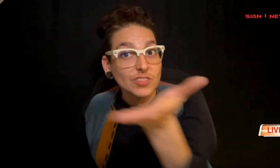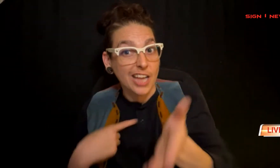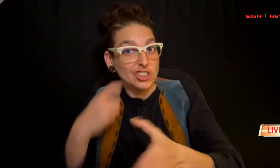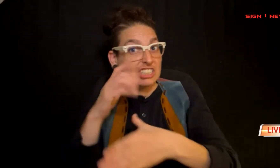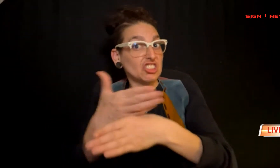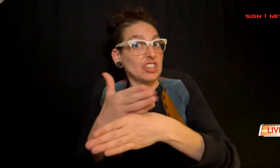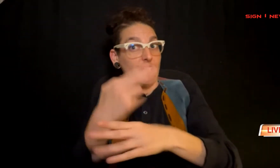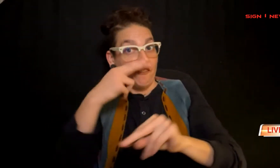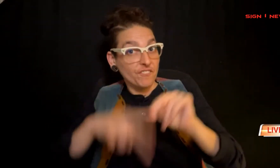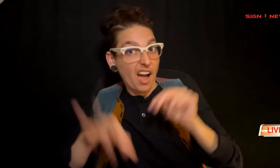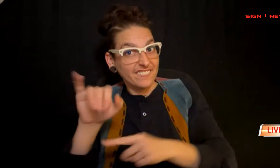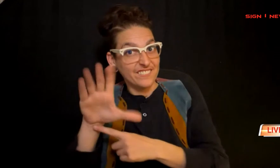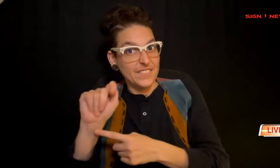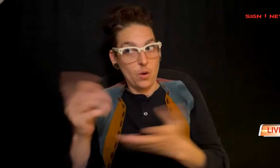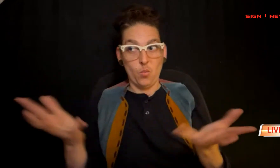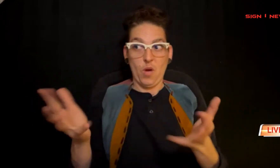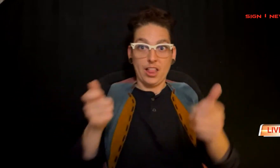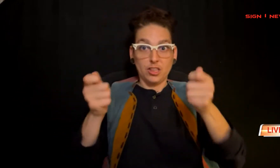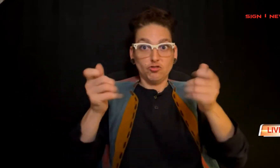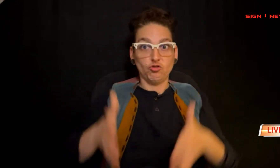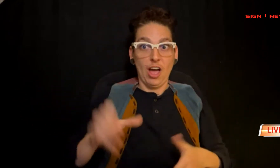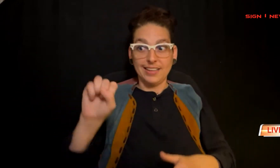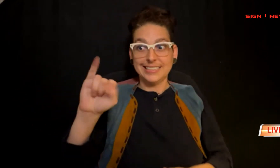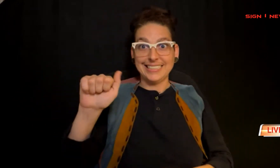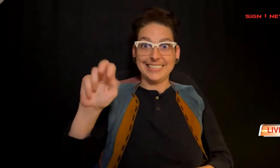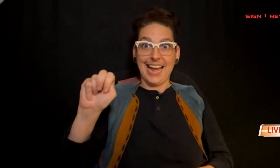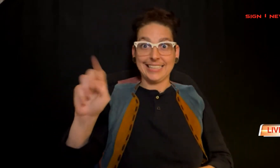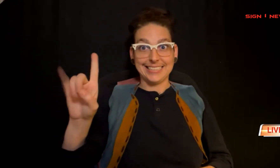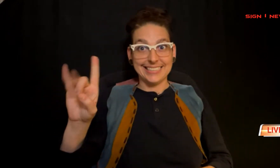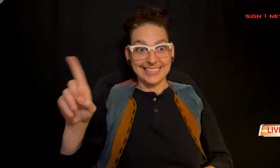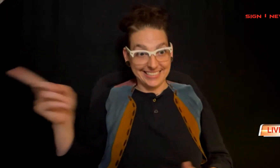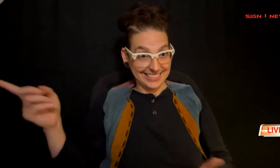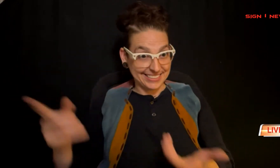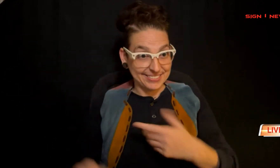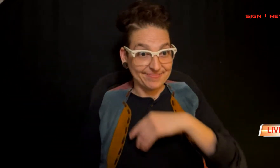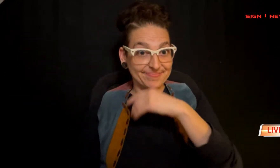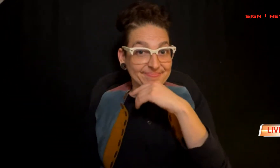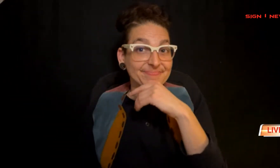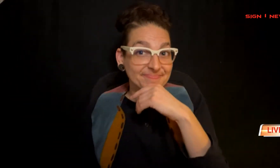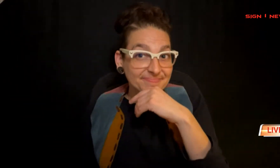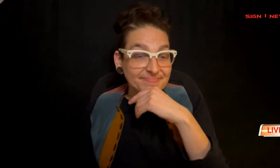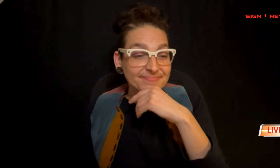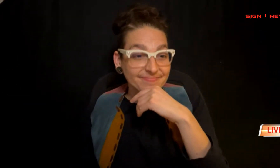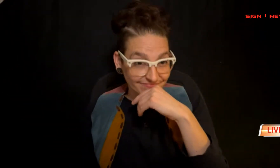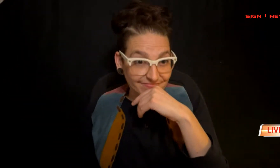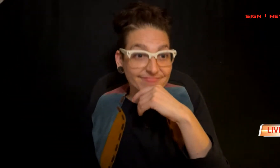What are your thoughts? I was just sharing a little fun fact with you about the director, Sean Hayter.